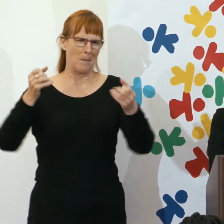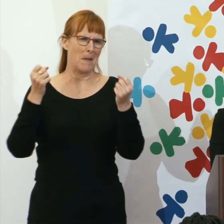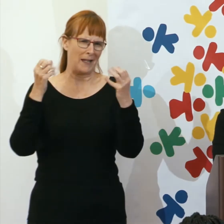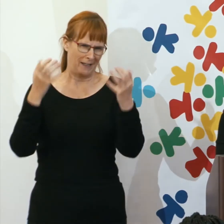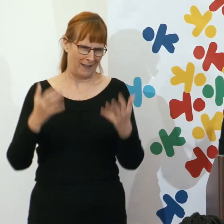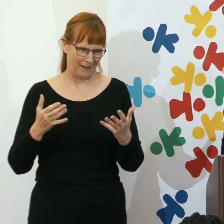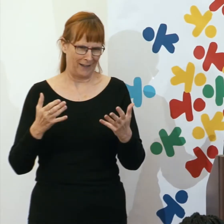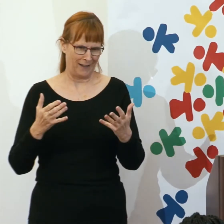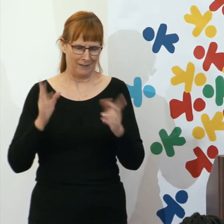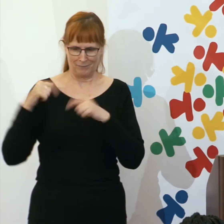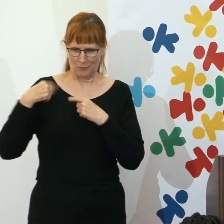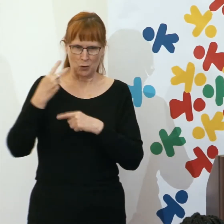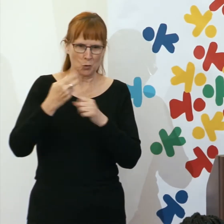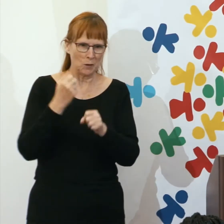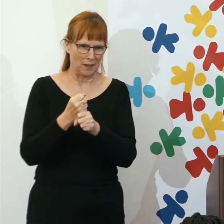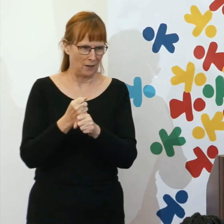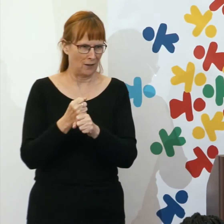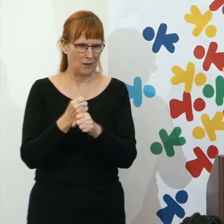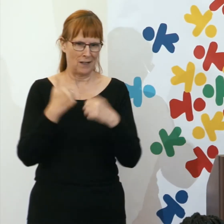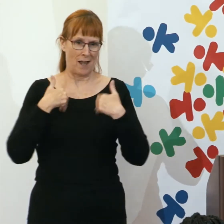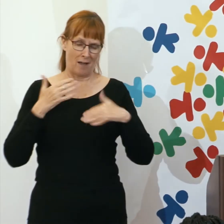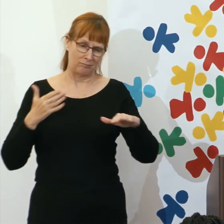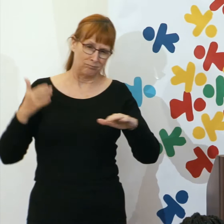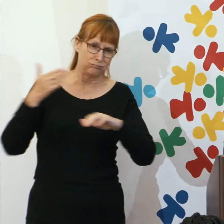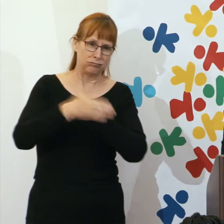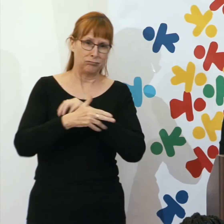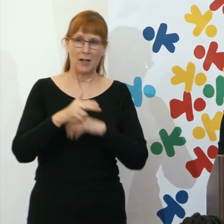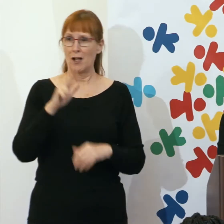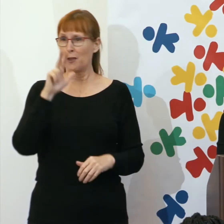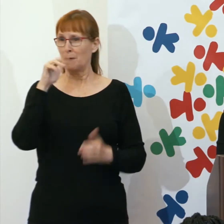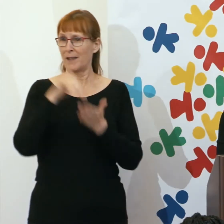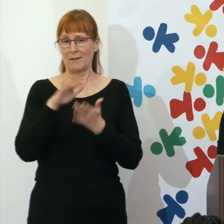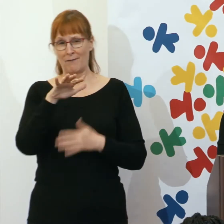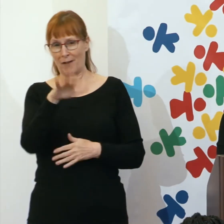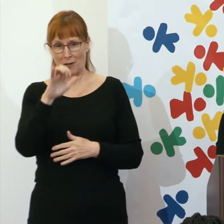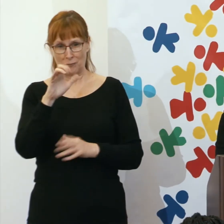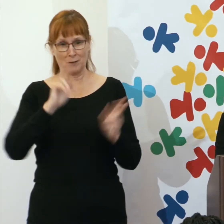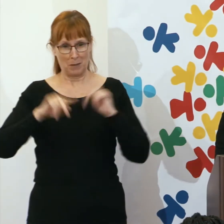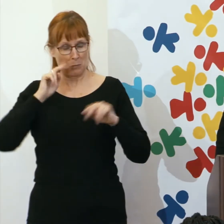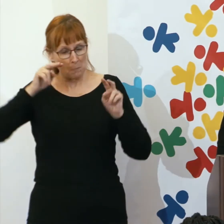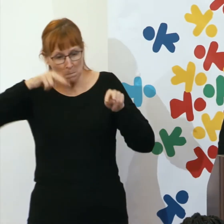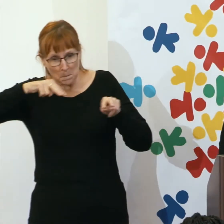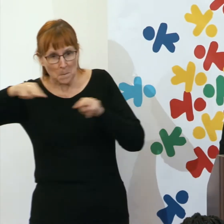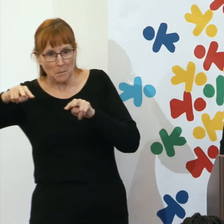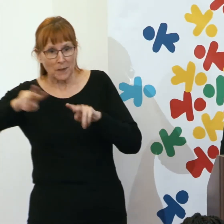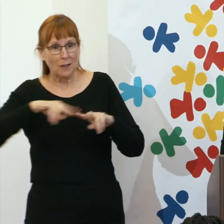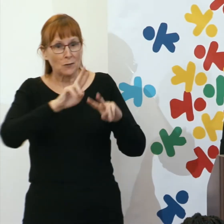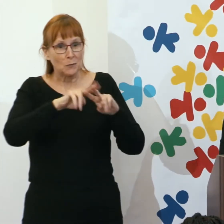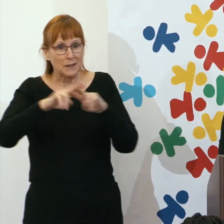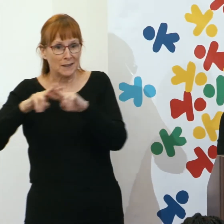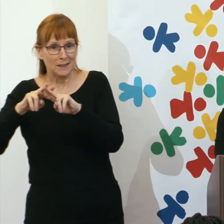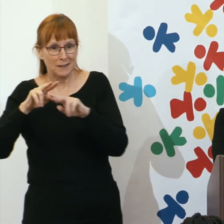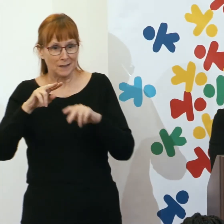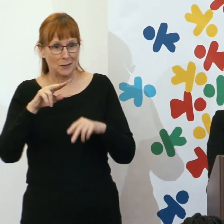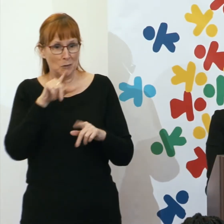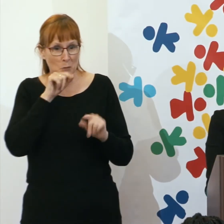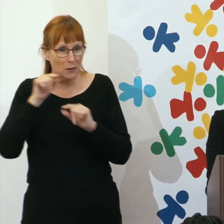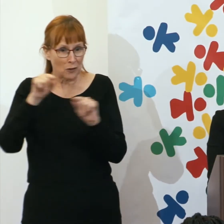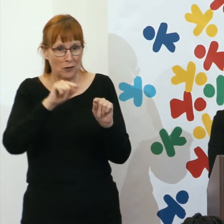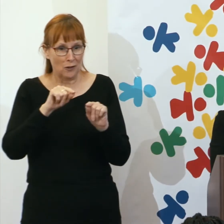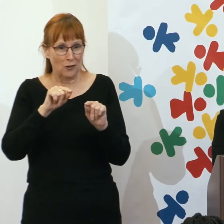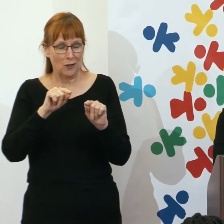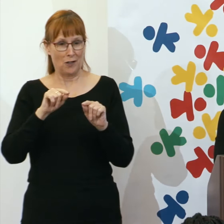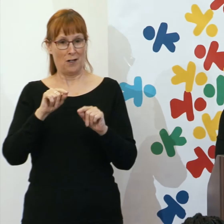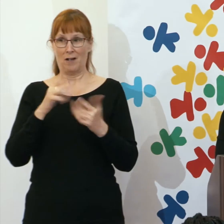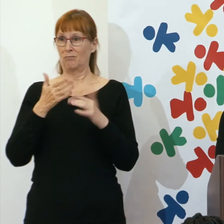have grown this to over 3,500 active followers with over 2,000 tweets. And I know this